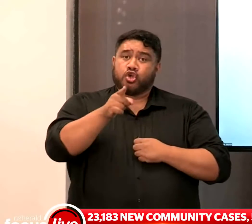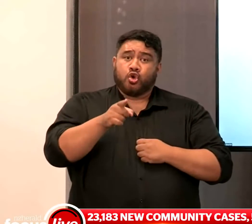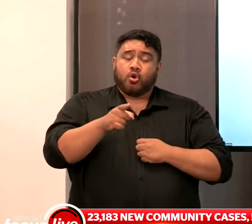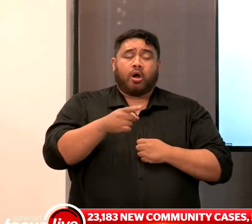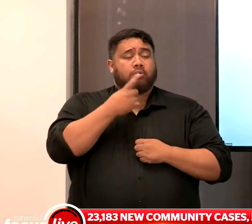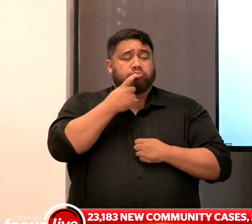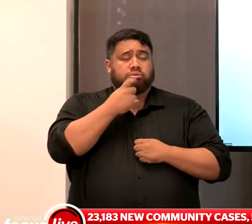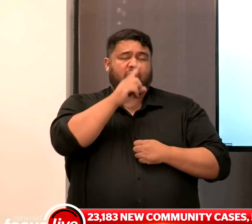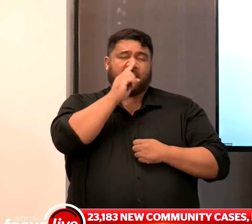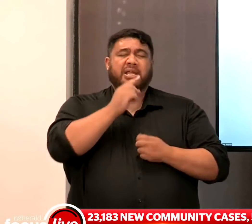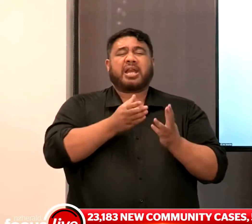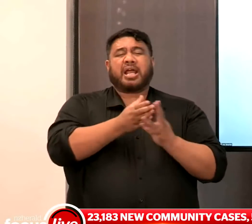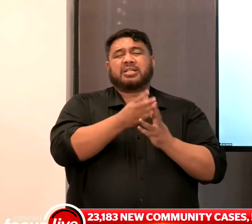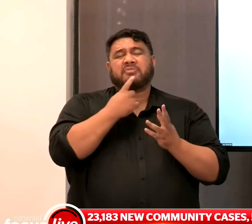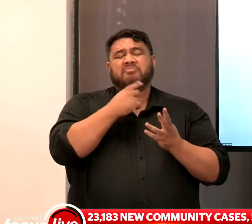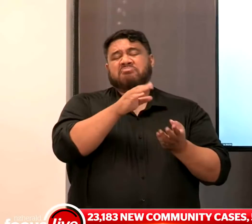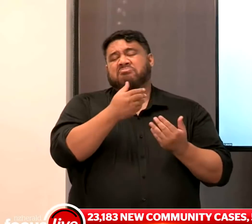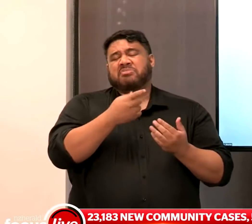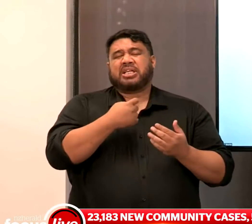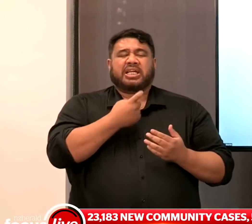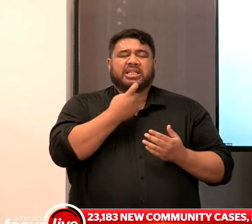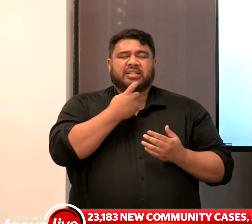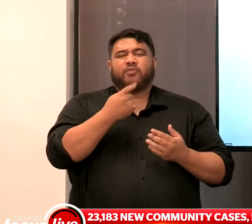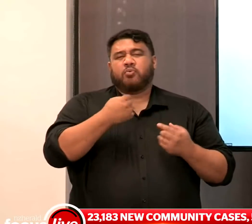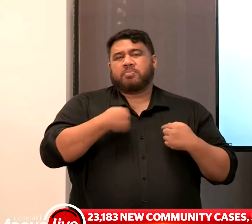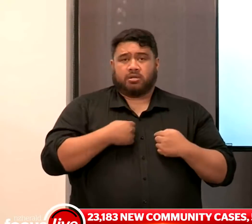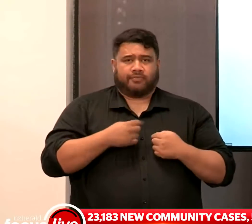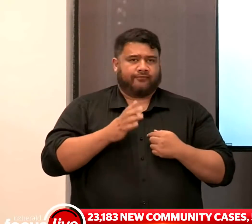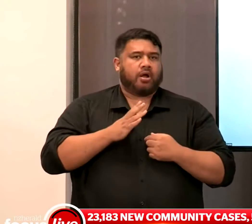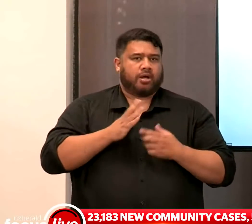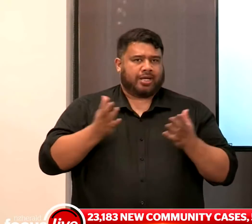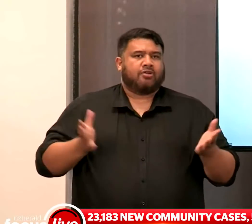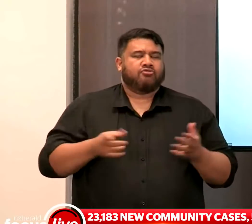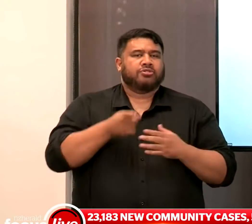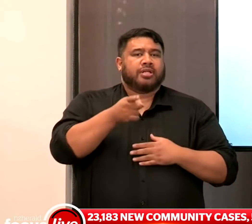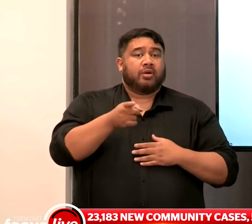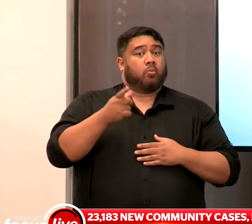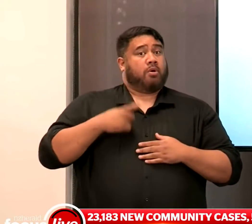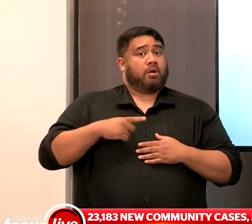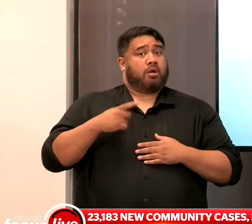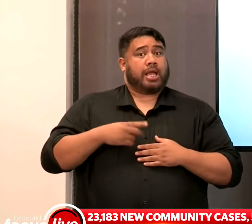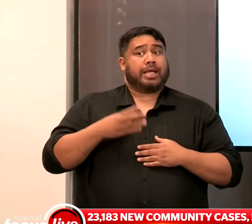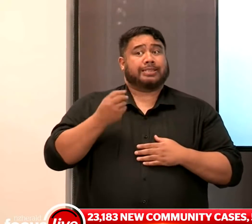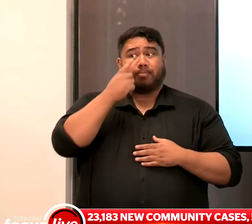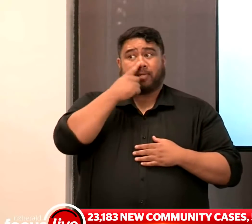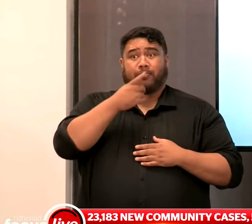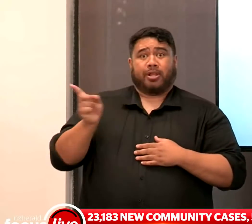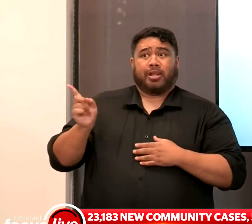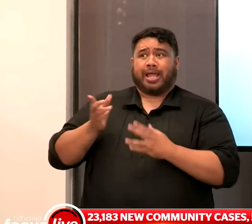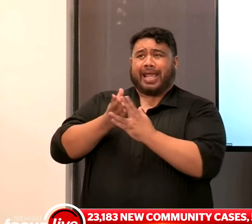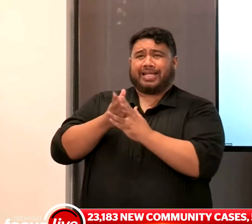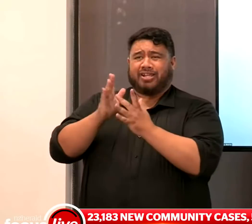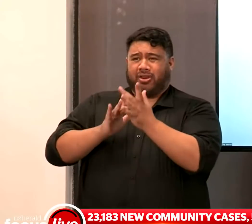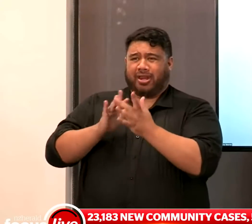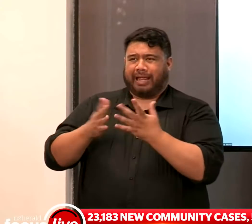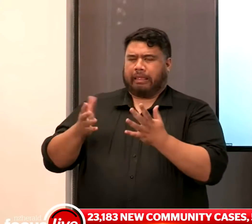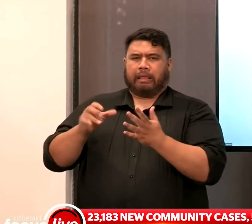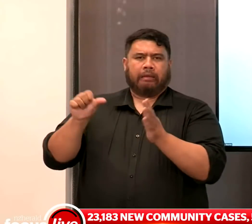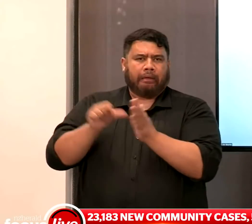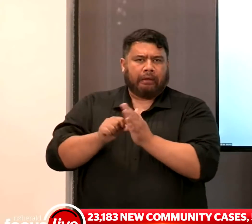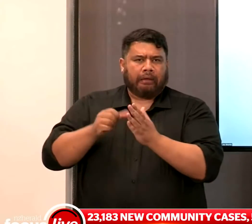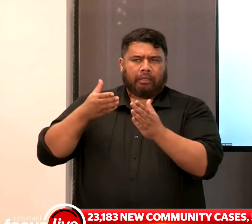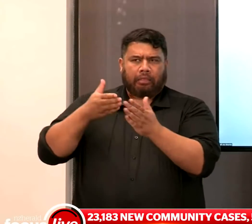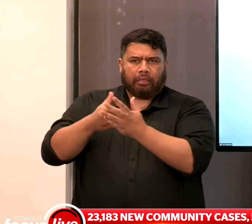access information online to do so, because we also know that for a number of people accessing information online isn't as